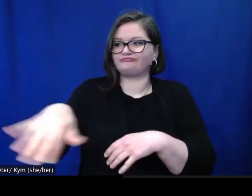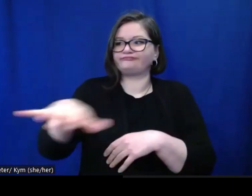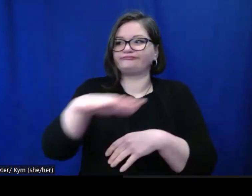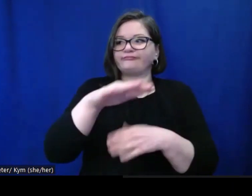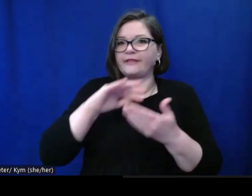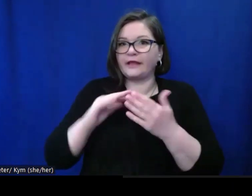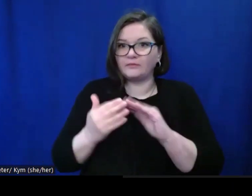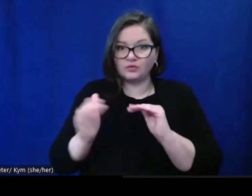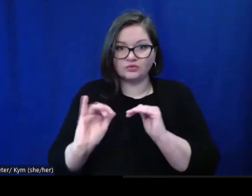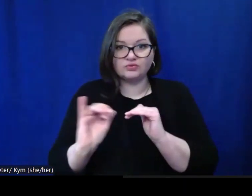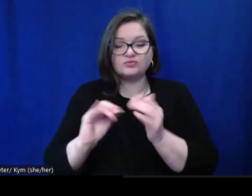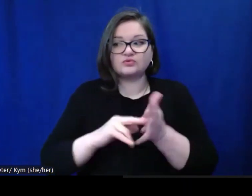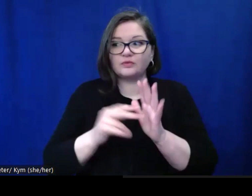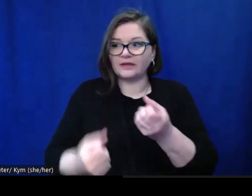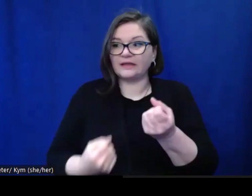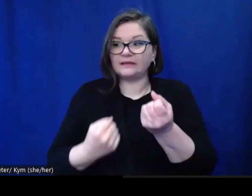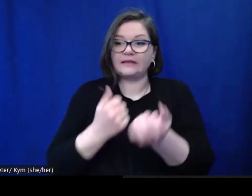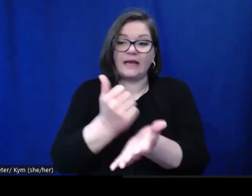help others.